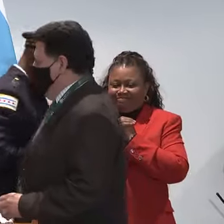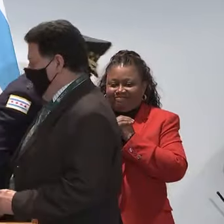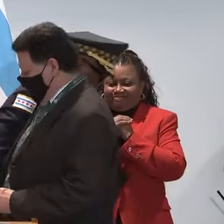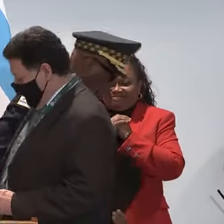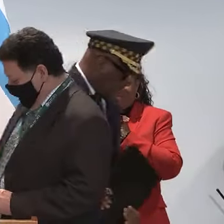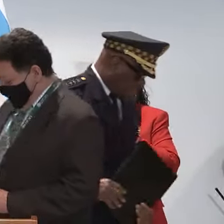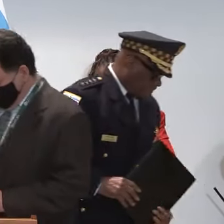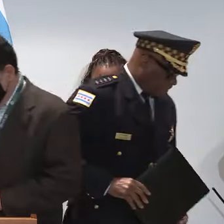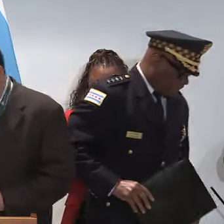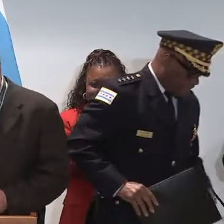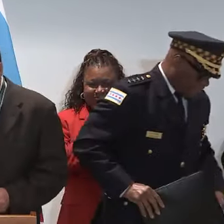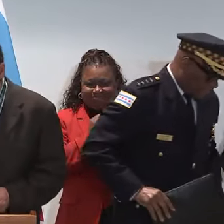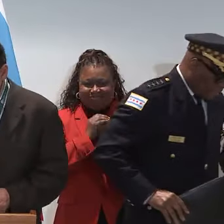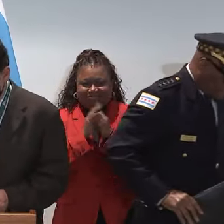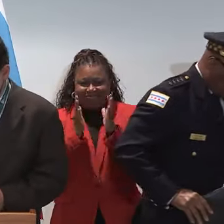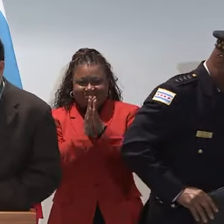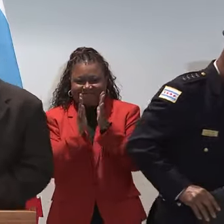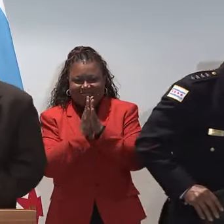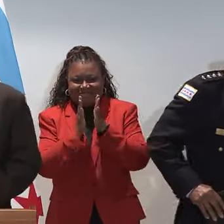Thank you. Thank you, Superintendent.